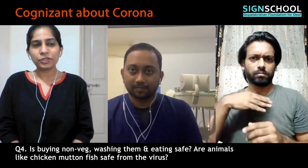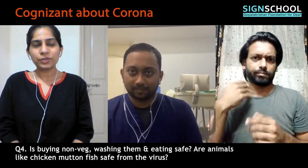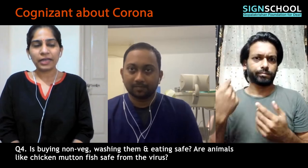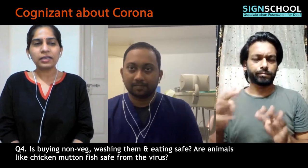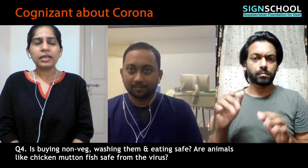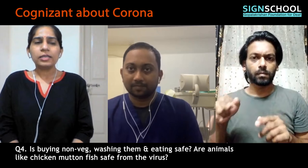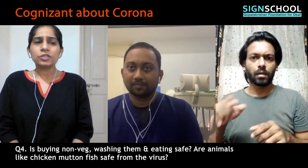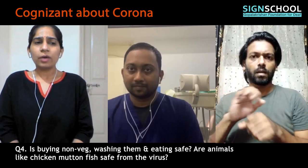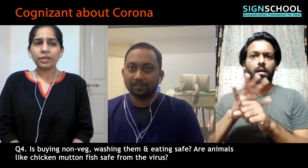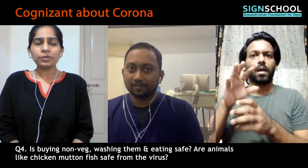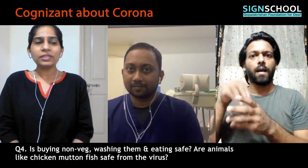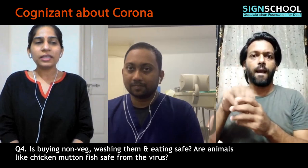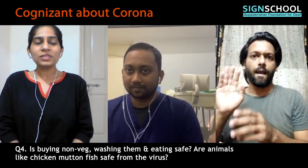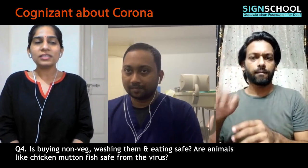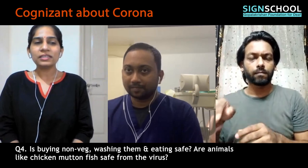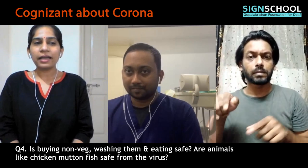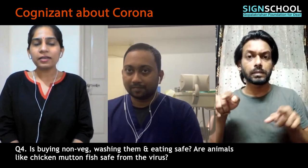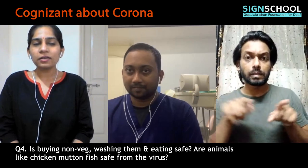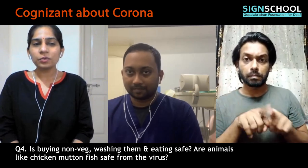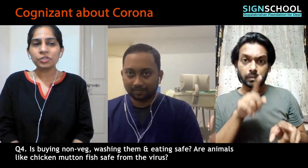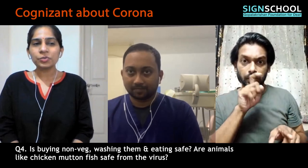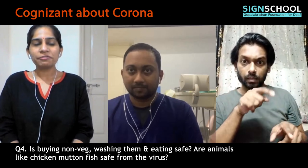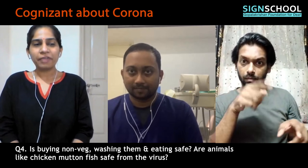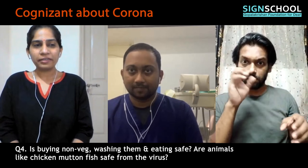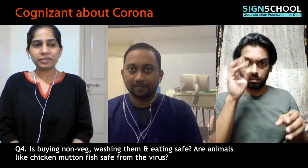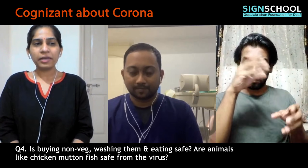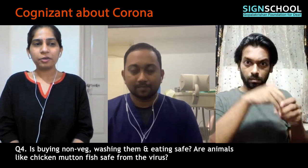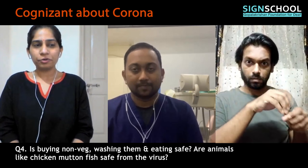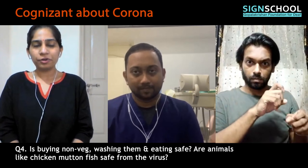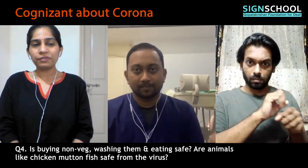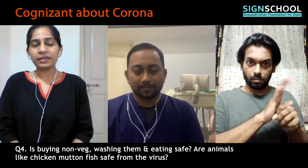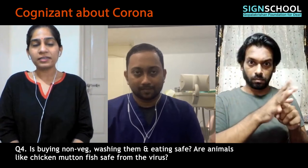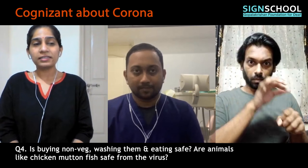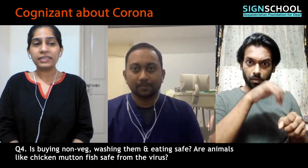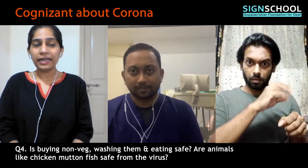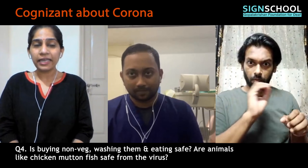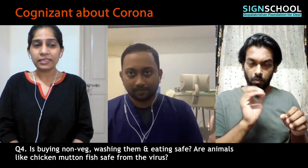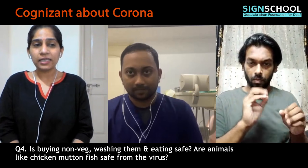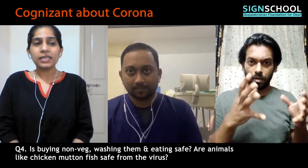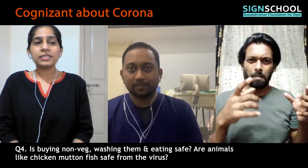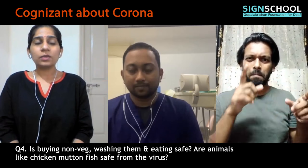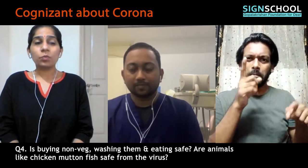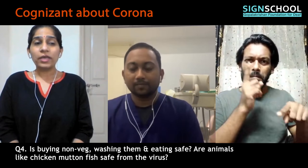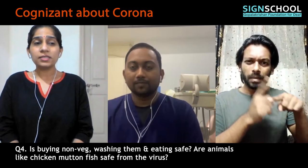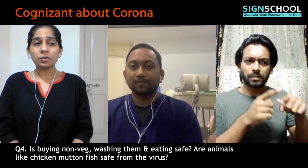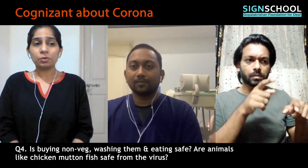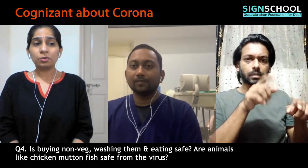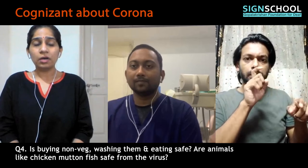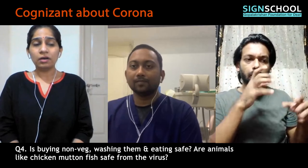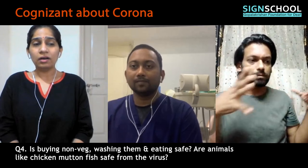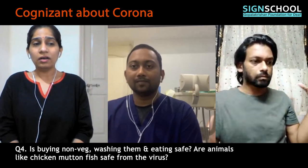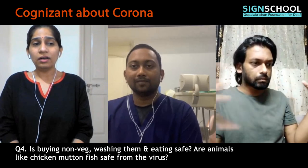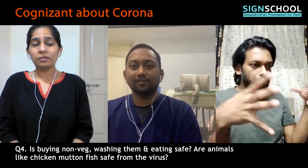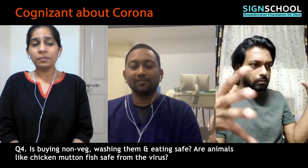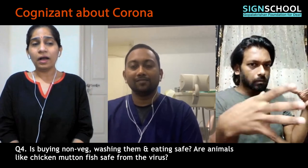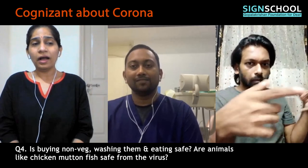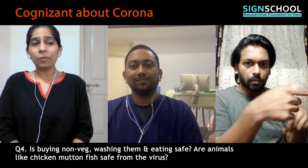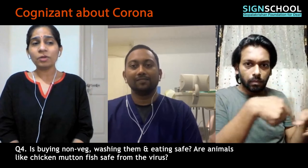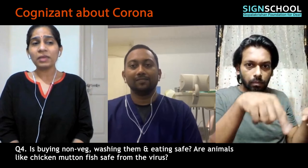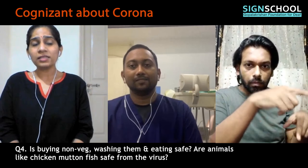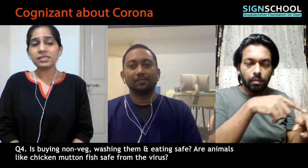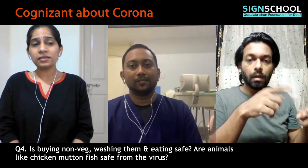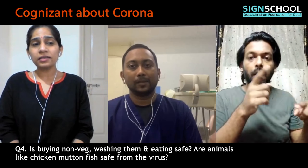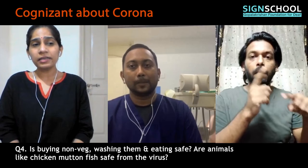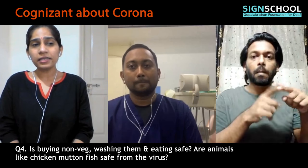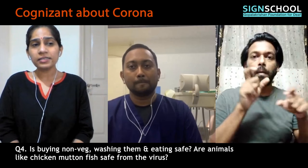is related to that. So I know that there was a tiger which was affected by coronavirus and died somewhere. So